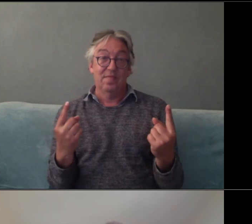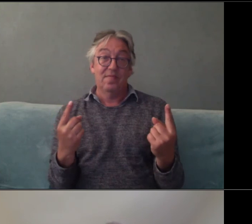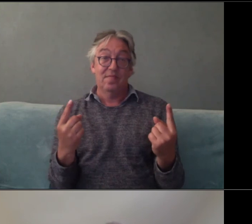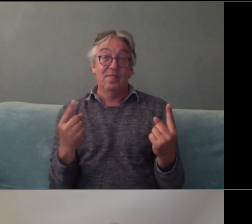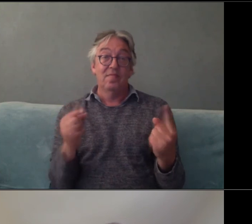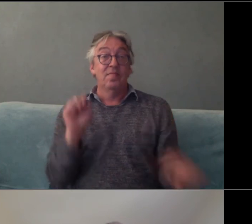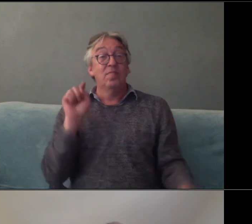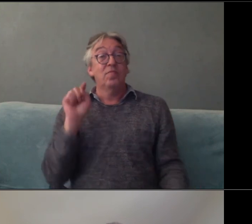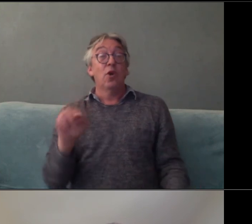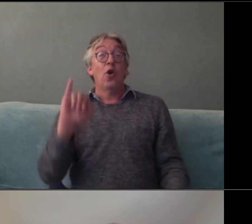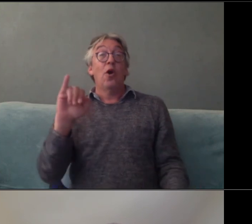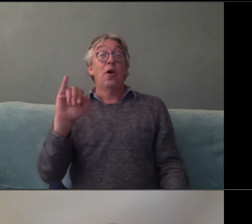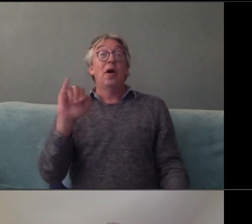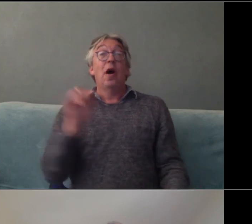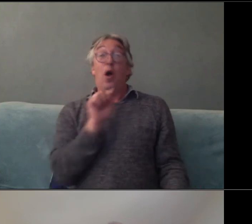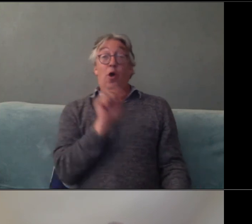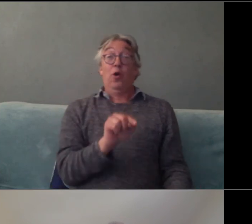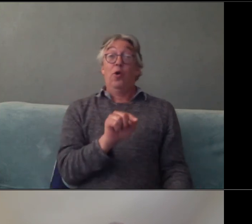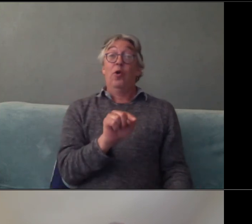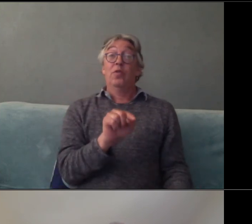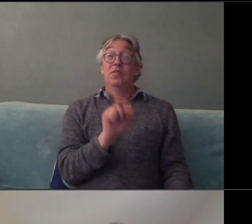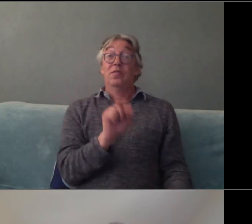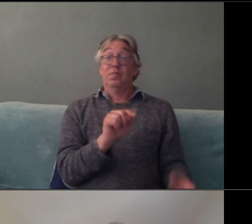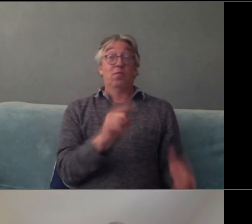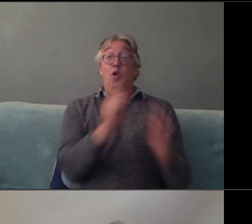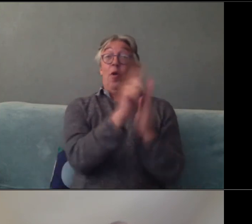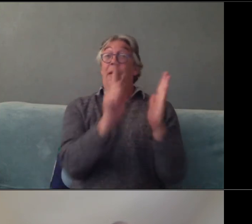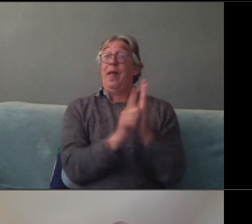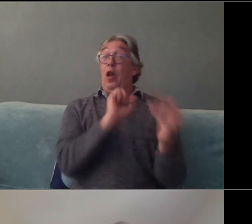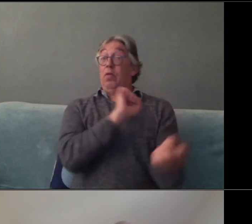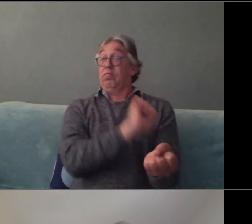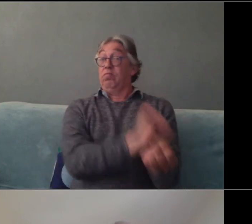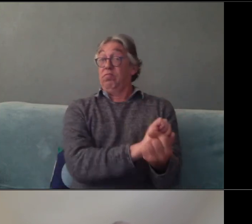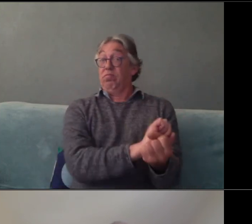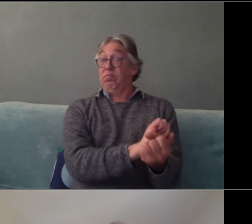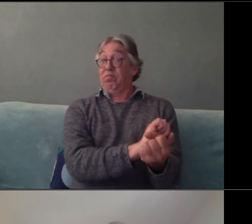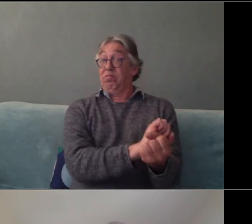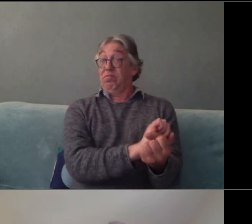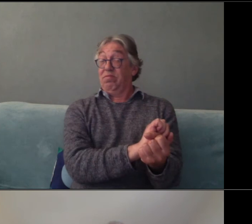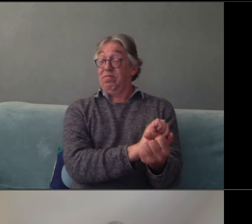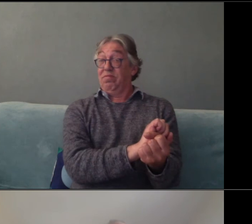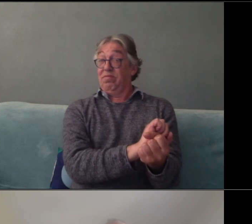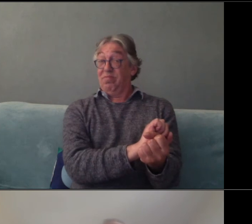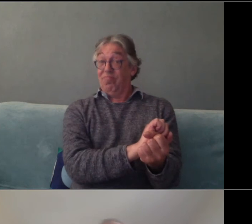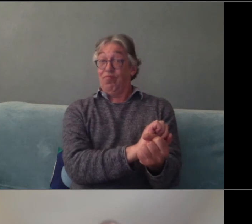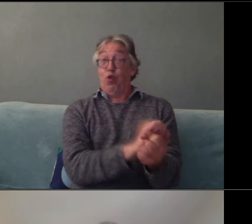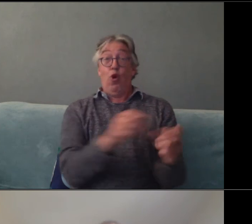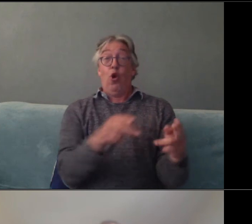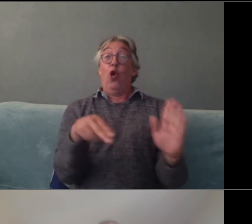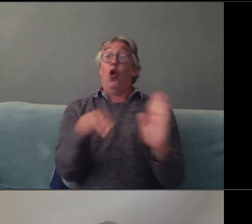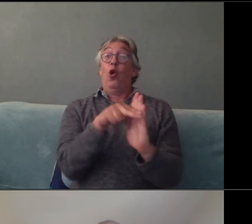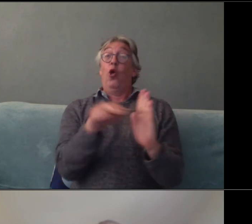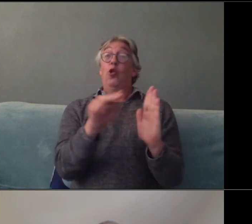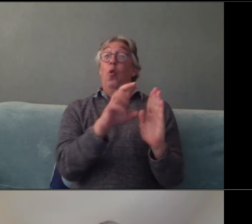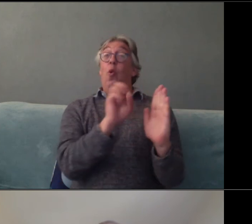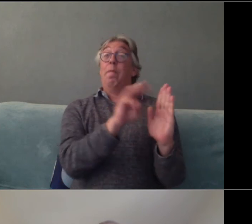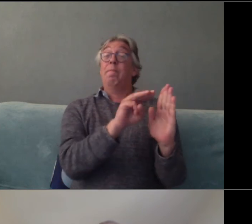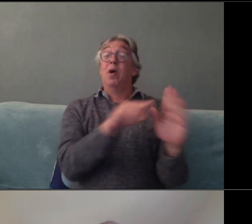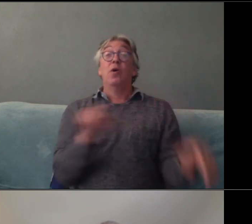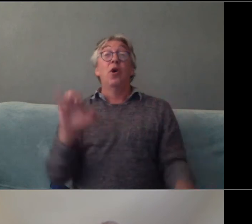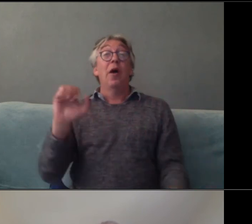human rights instrument, sets out a normative framework. The ICF is a descriptive